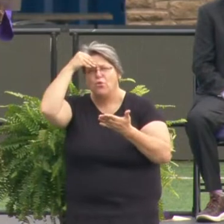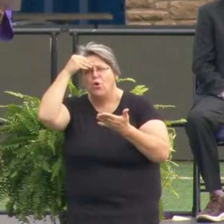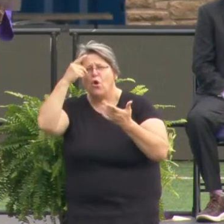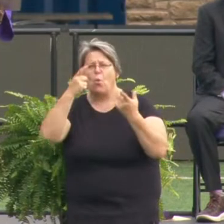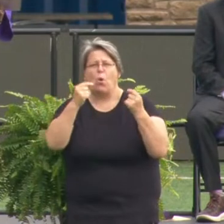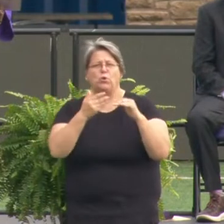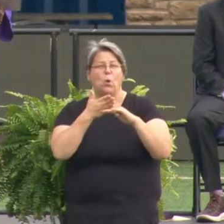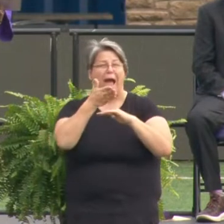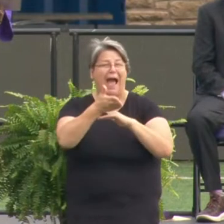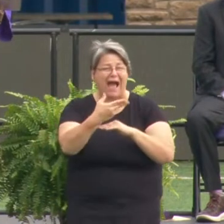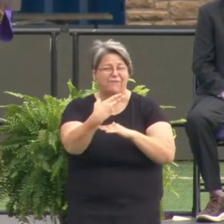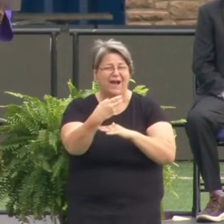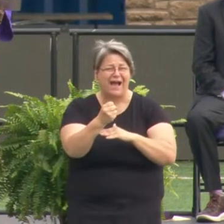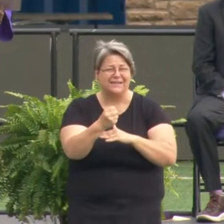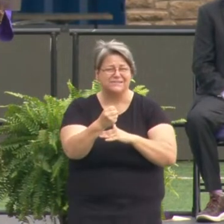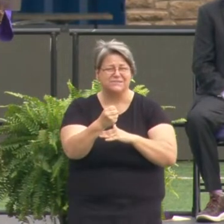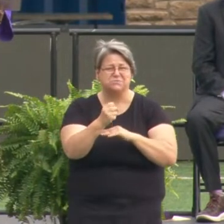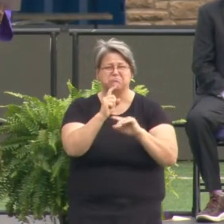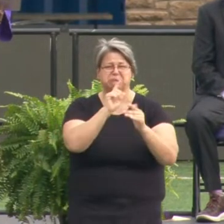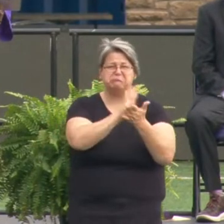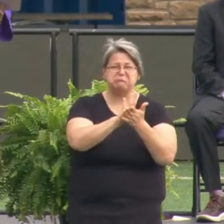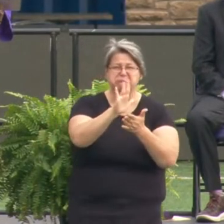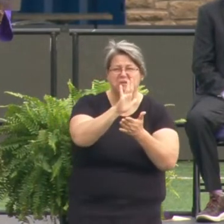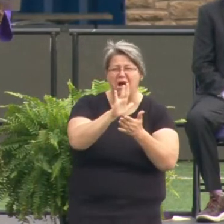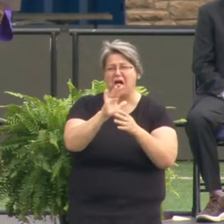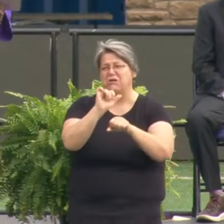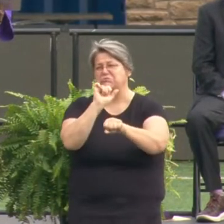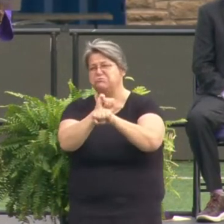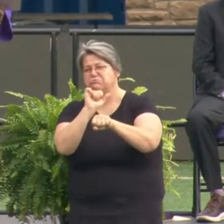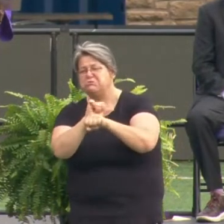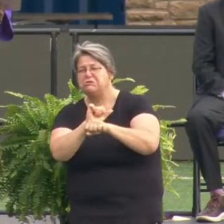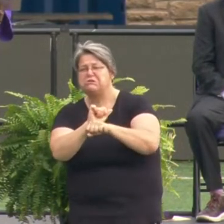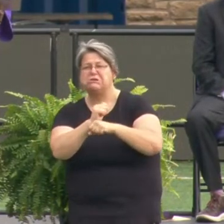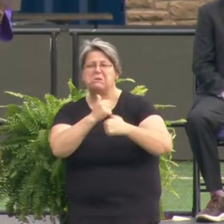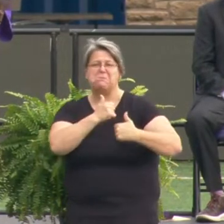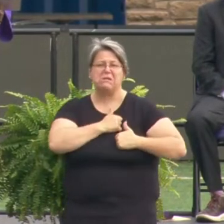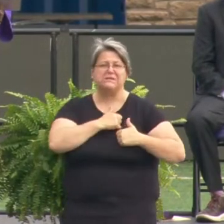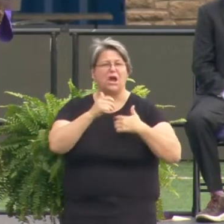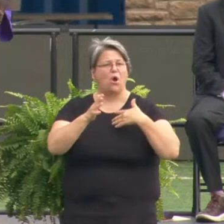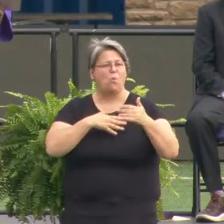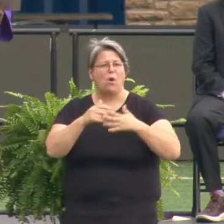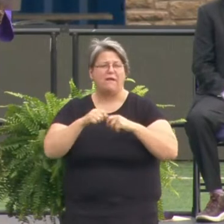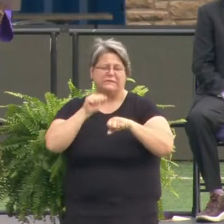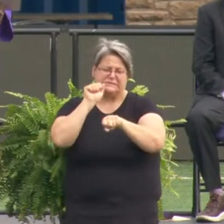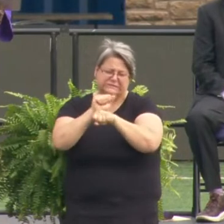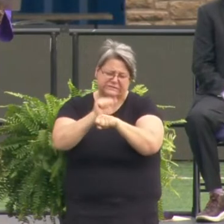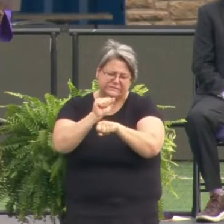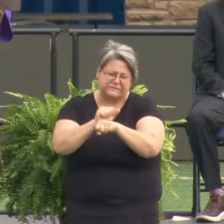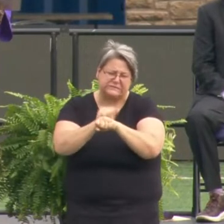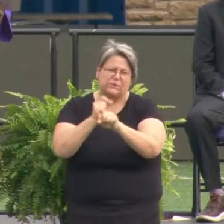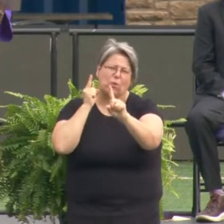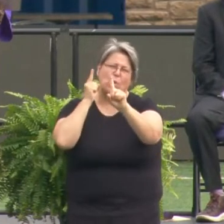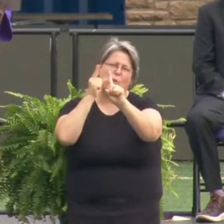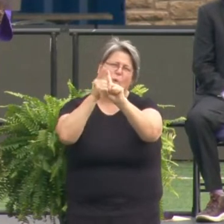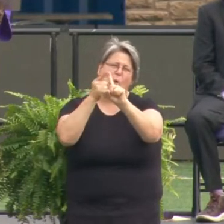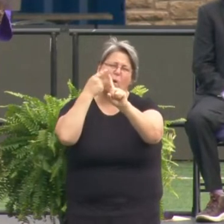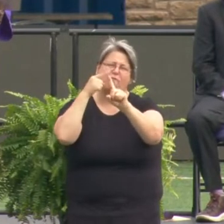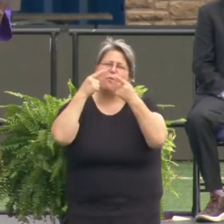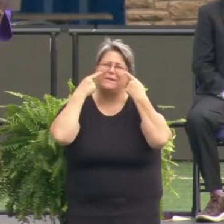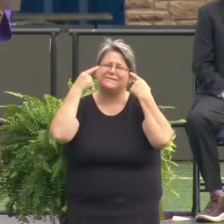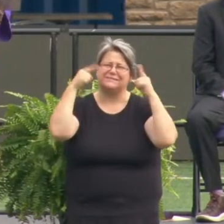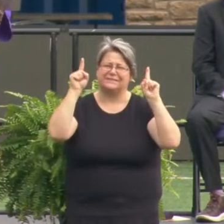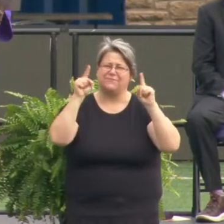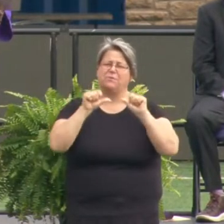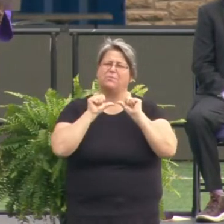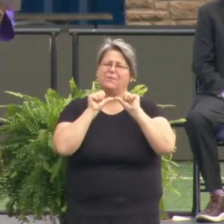college, taking a gap year, or even if you're going straight into the workforce, the never-ending grind for greatness continues.